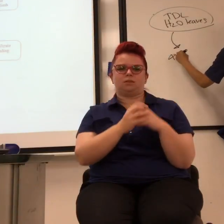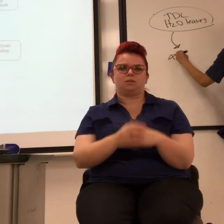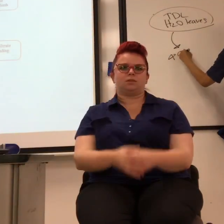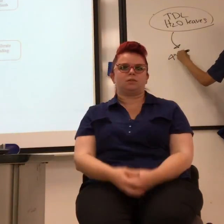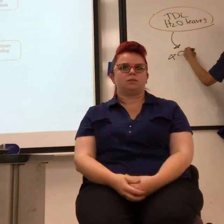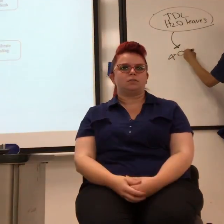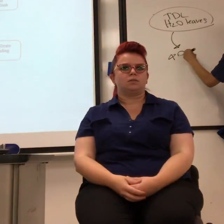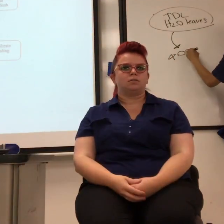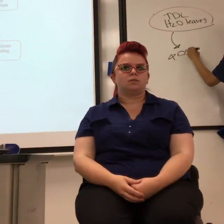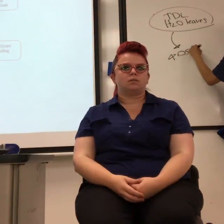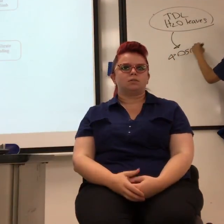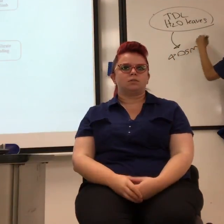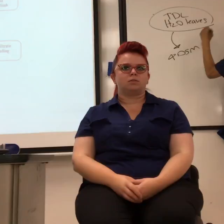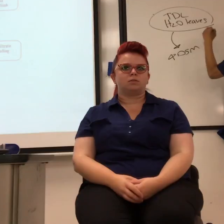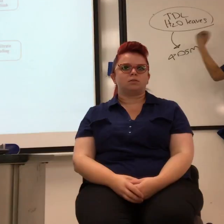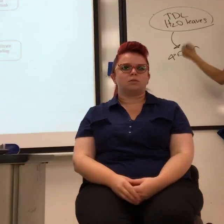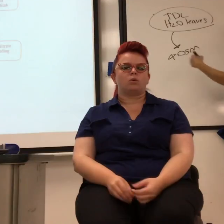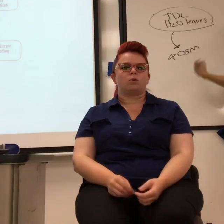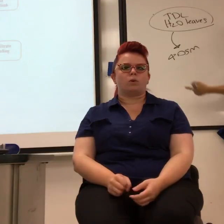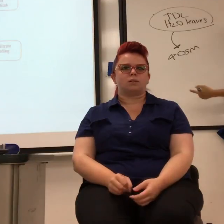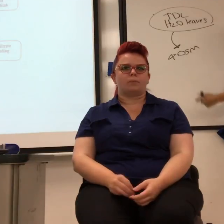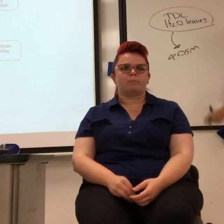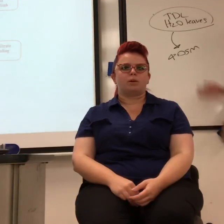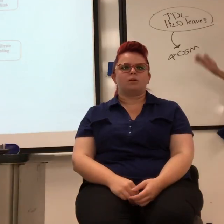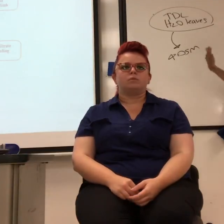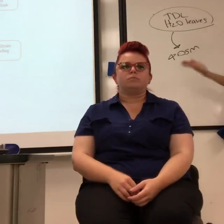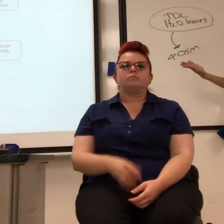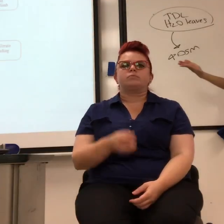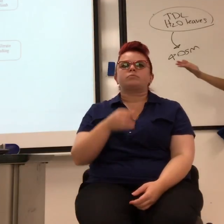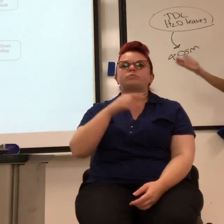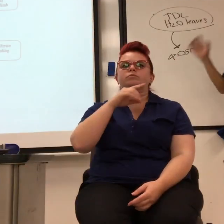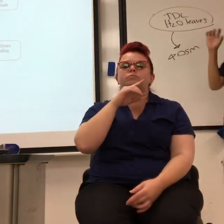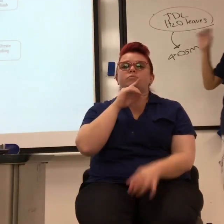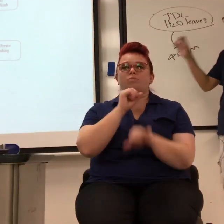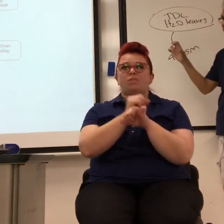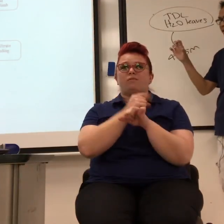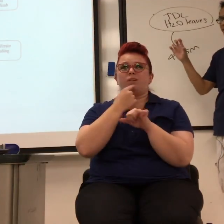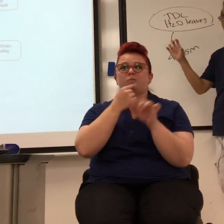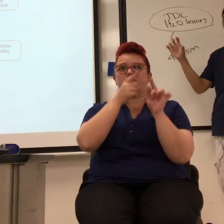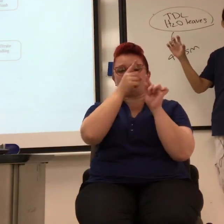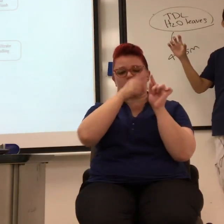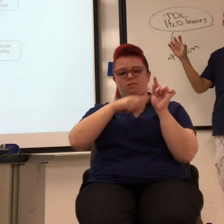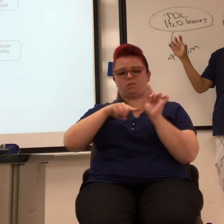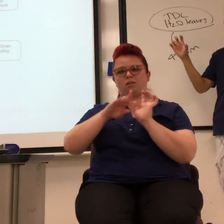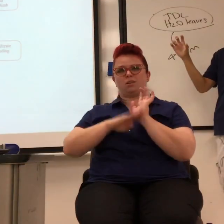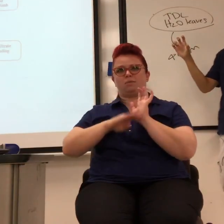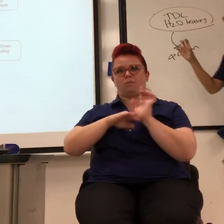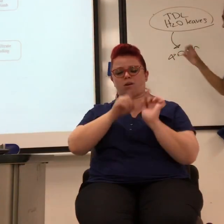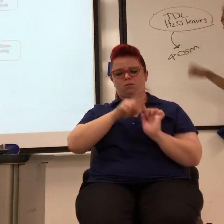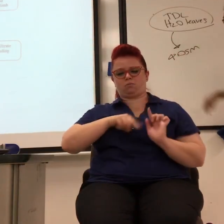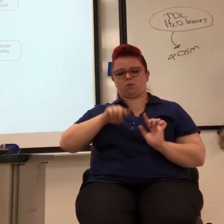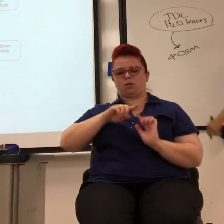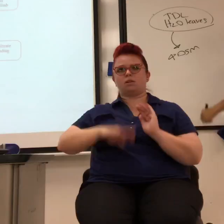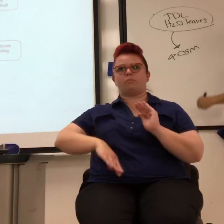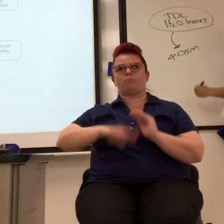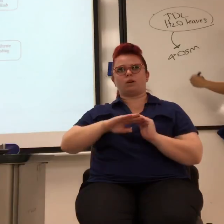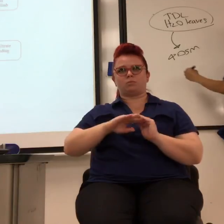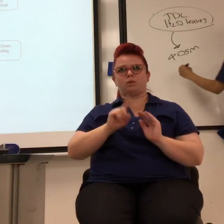Increase OSM. In fact, we even said that at the elbow, it maxes out at like 1200, right?